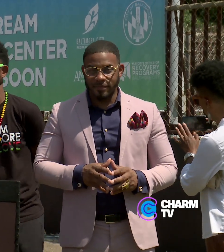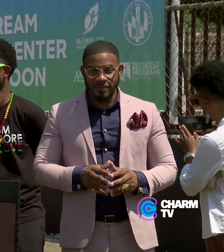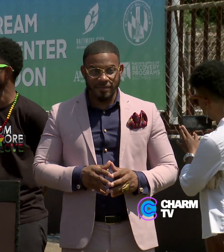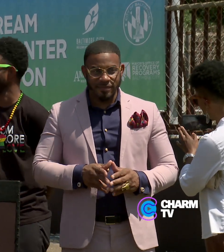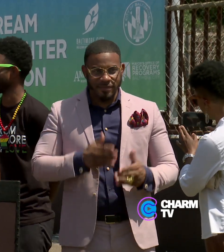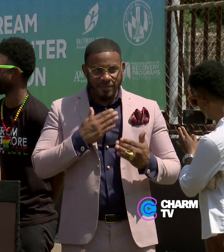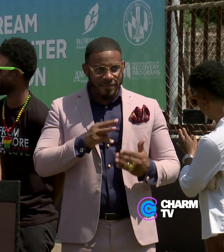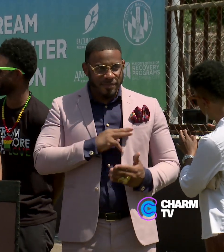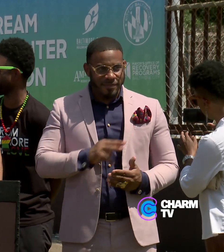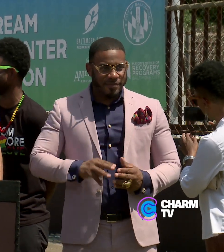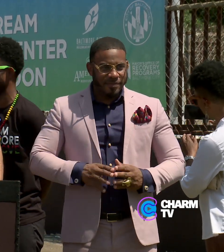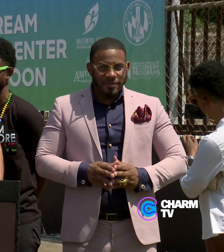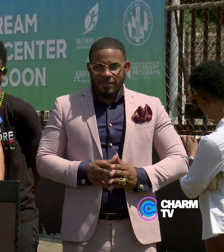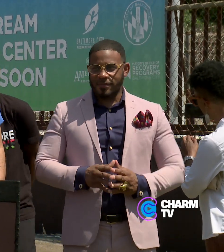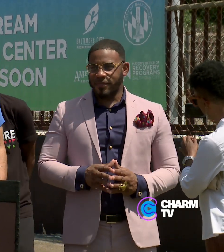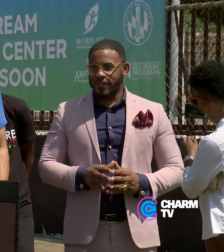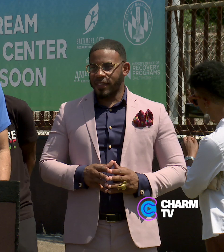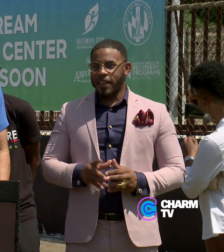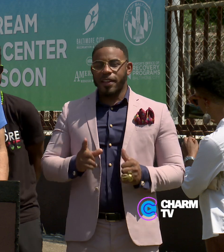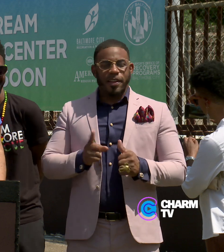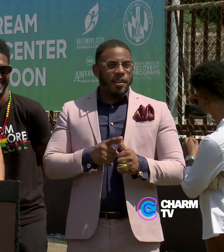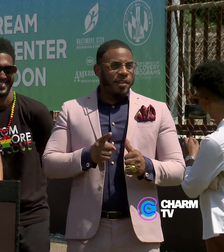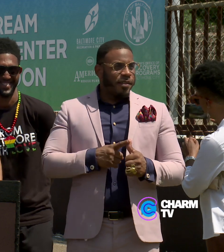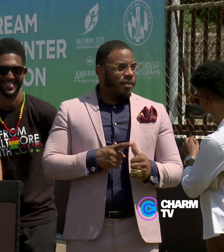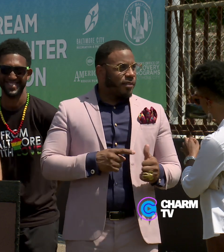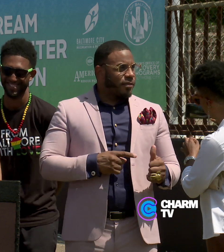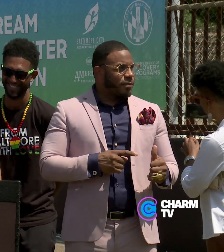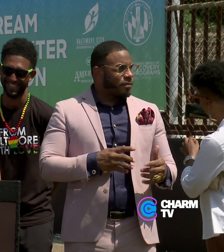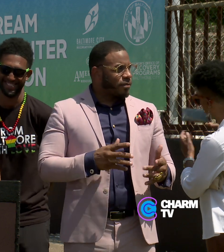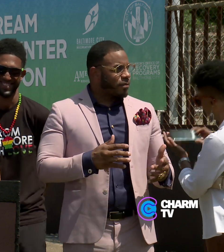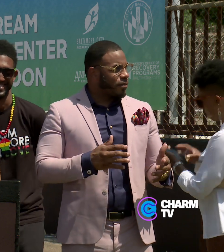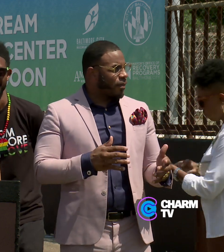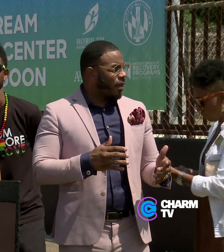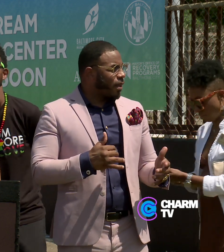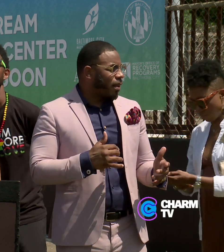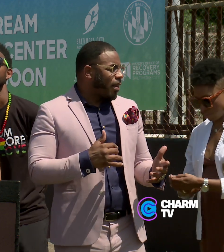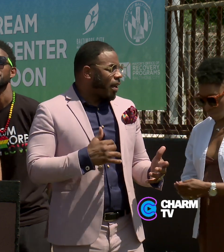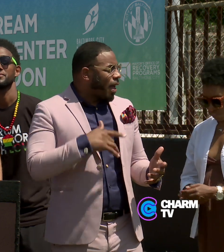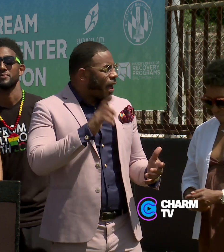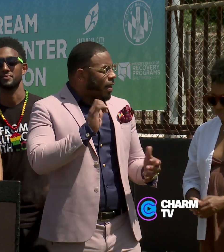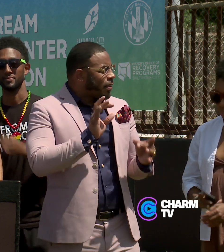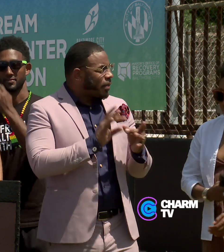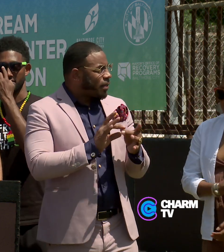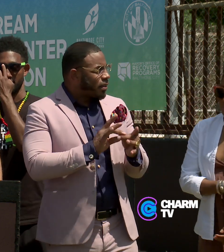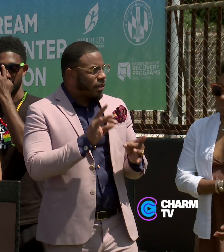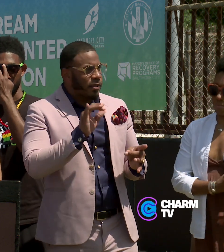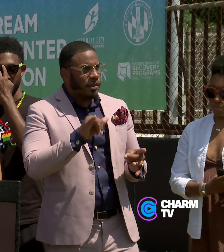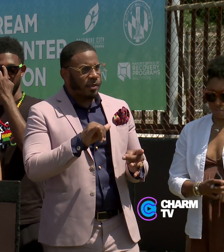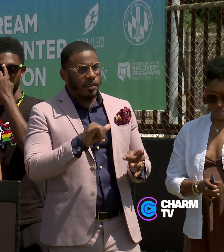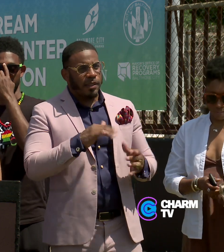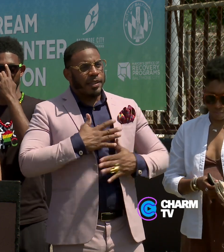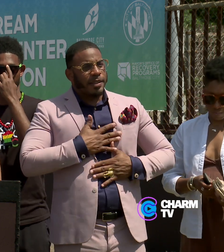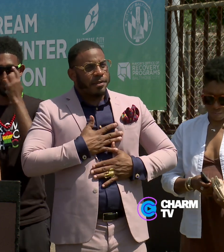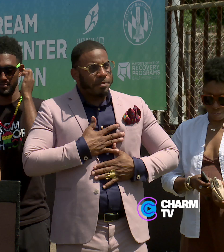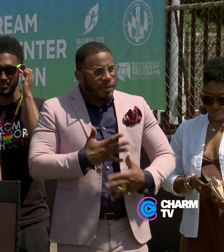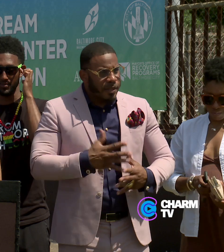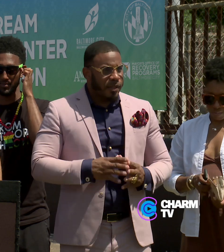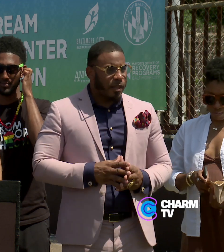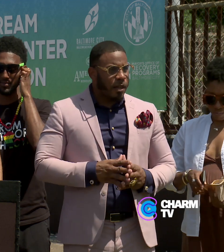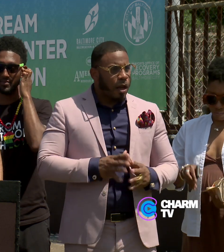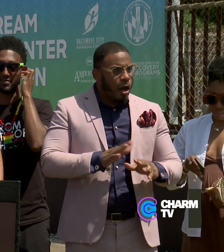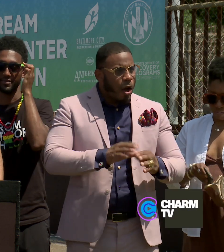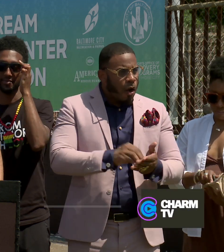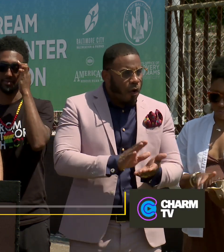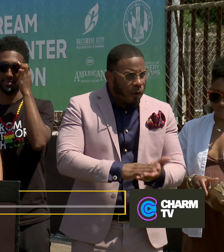Thank you, Mr. Mayor. First, I'd be remiss if I did not say this and admit this